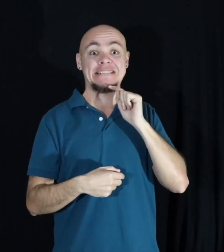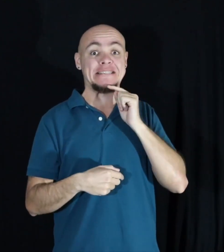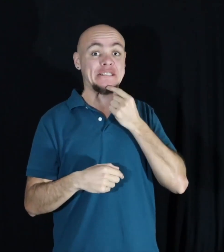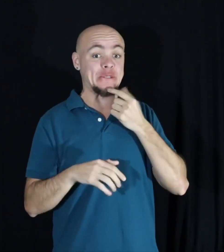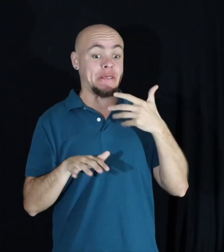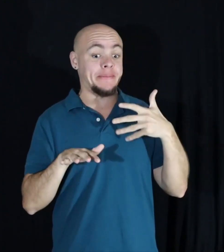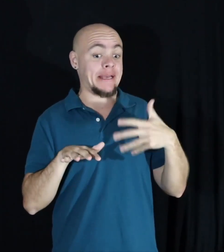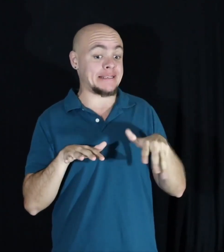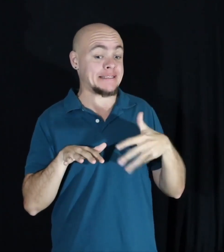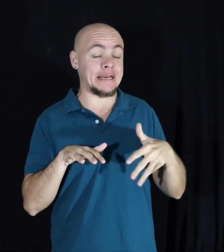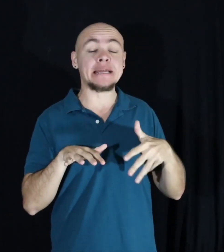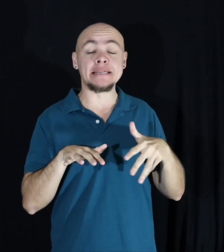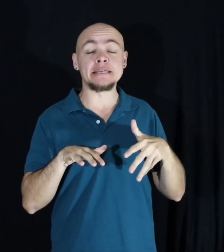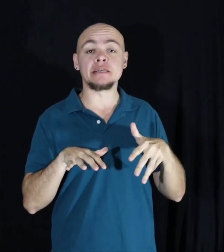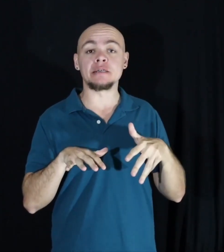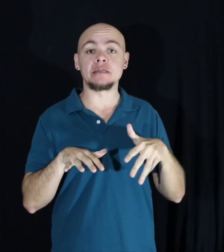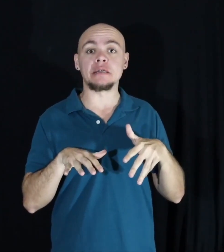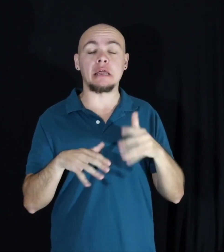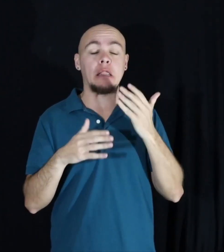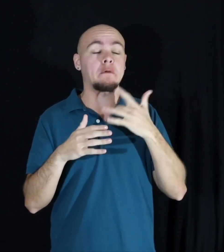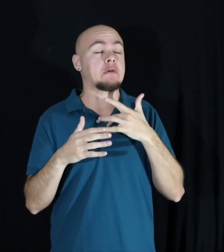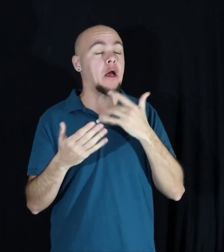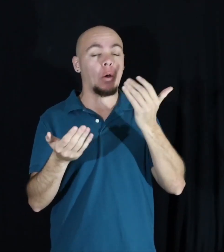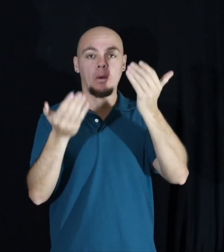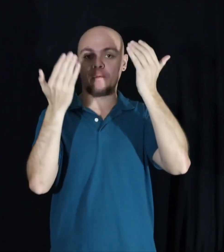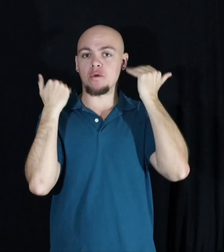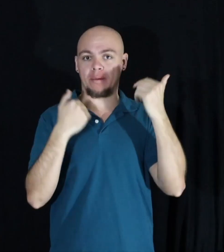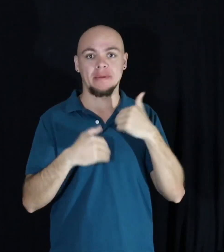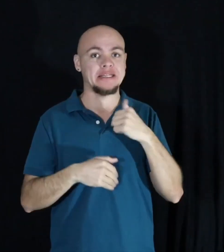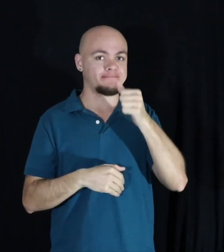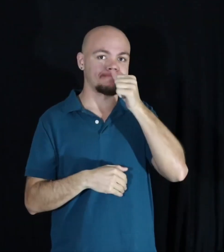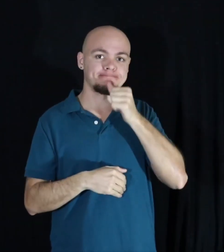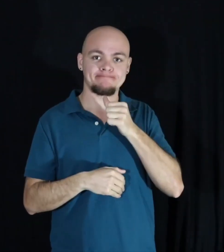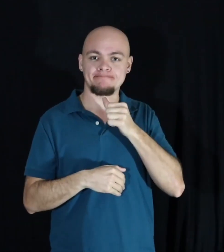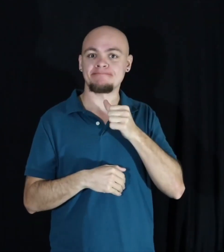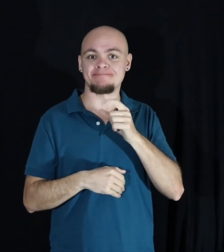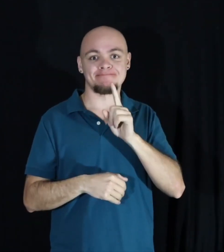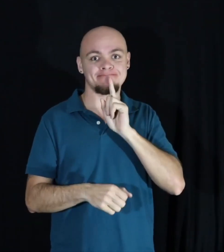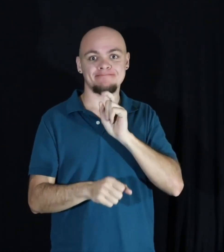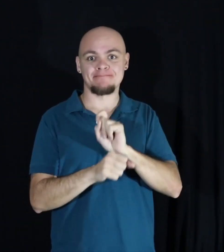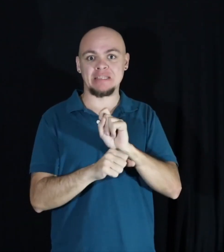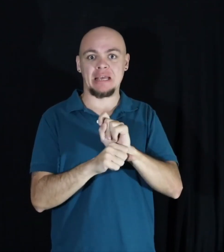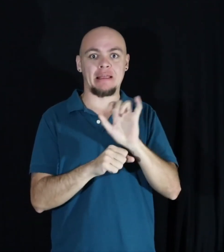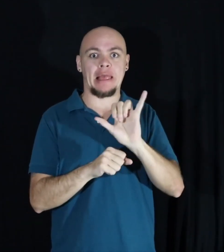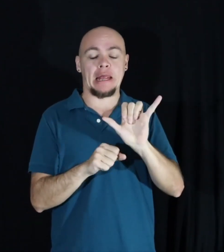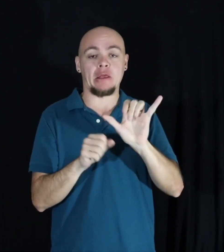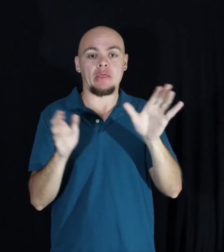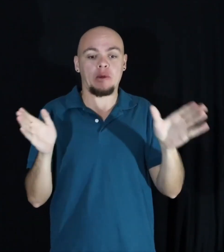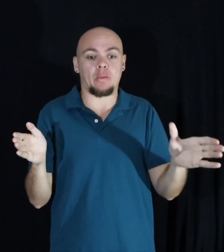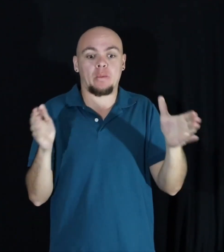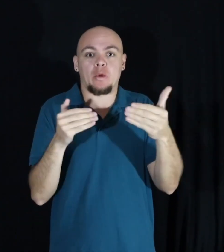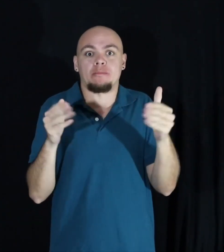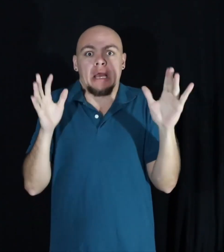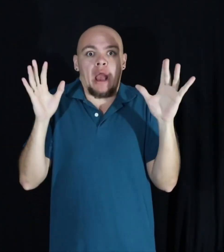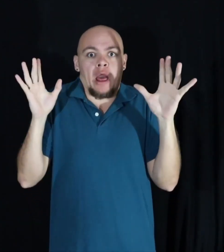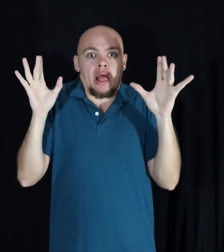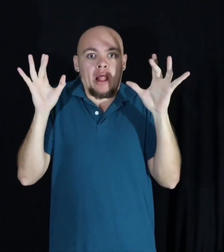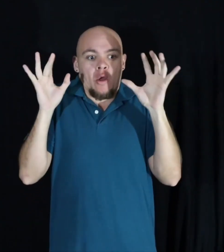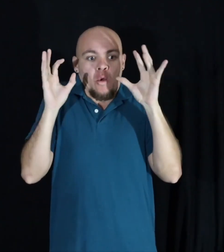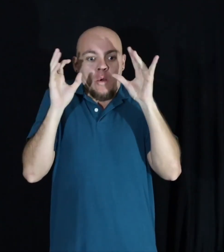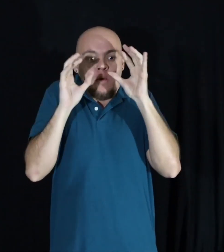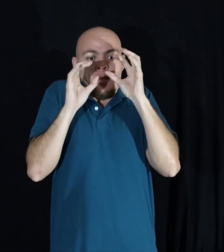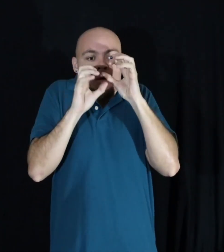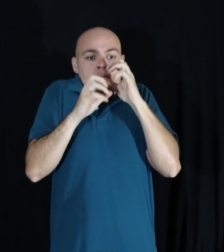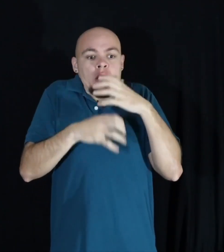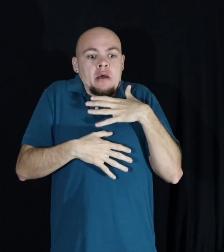anxiety and being overwhelmed. I'm talking, the room is closing in on me. I can't